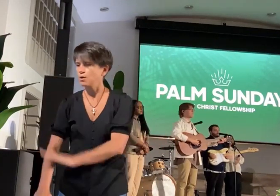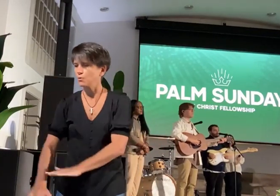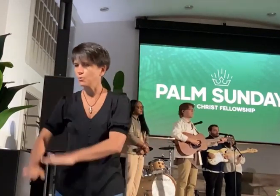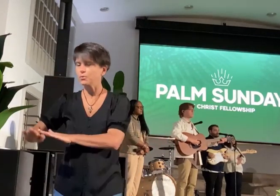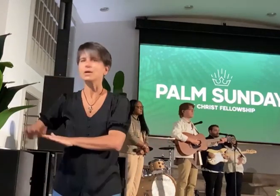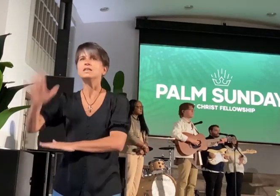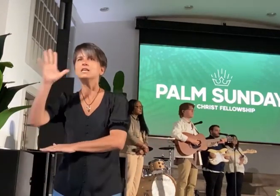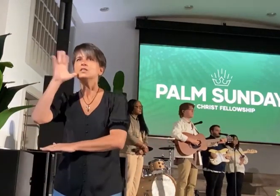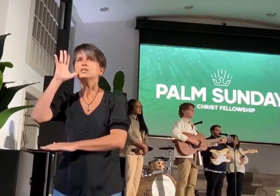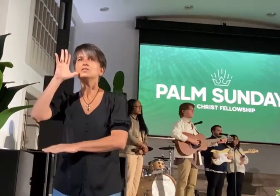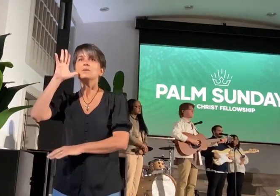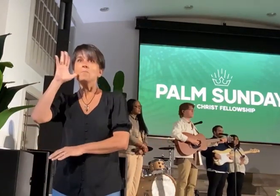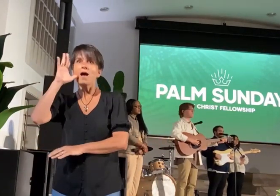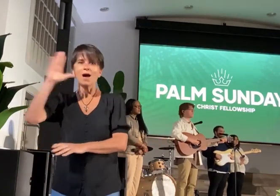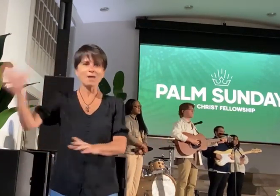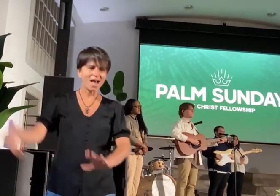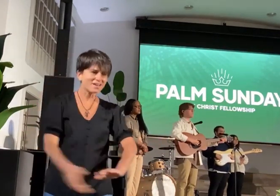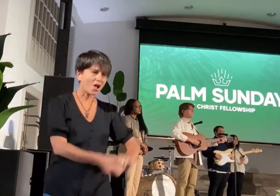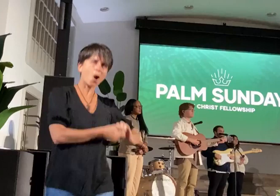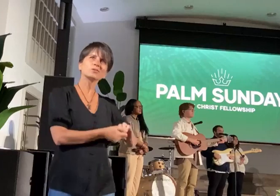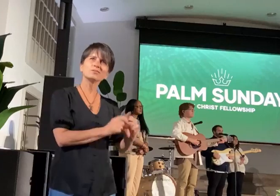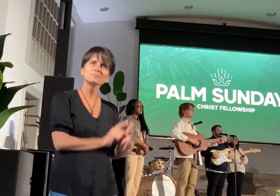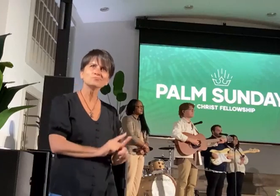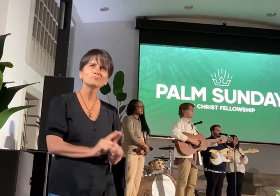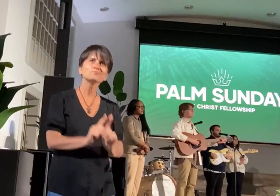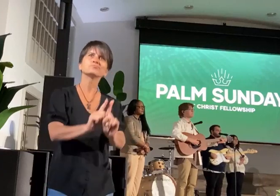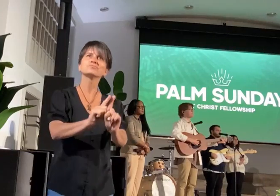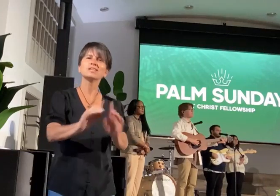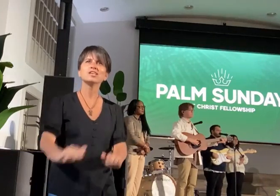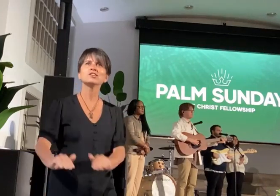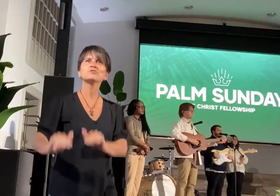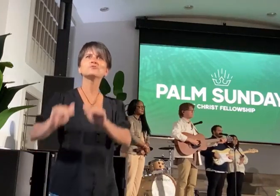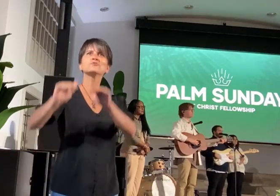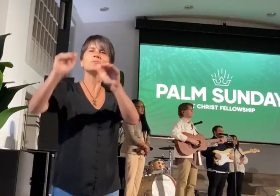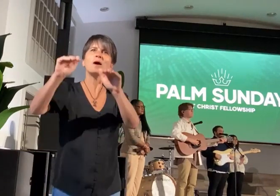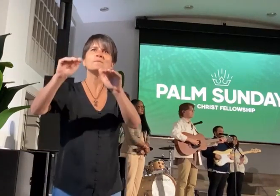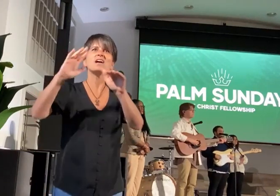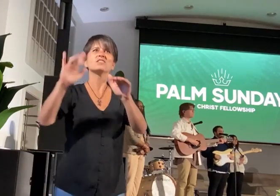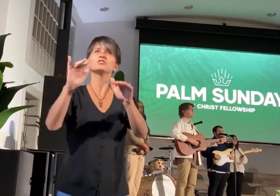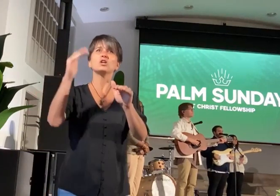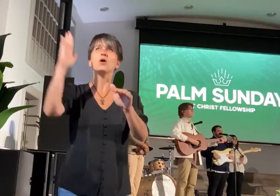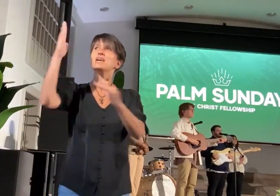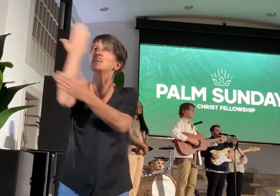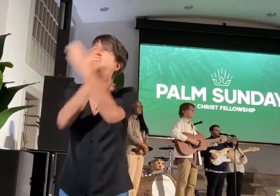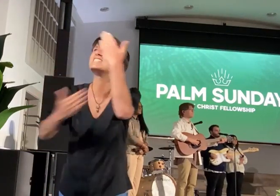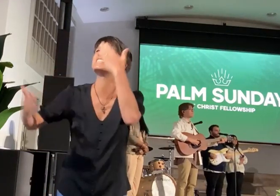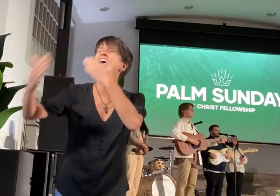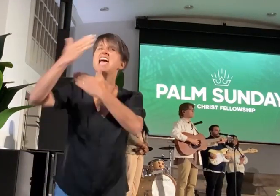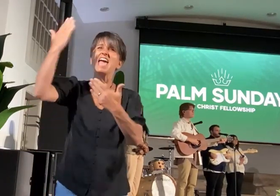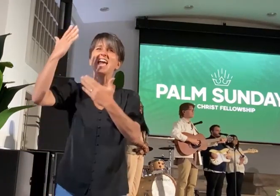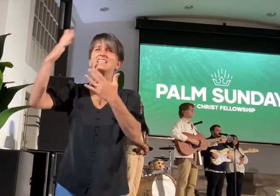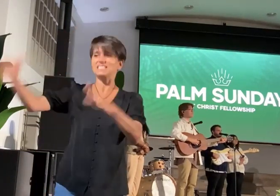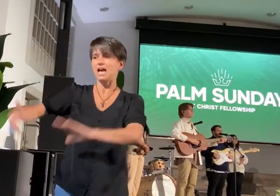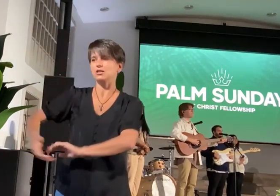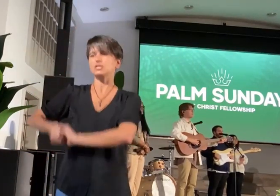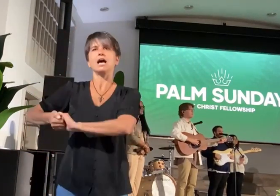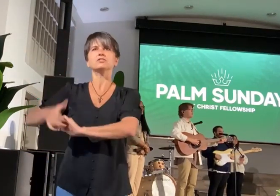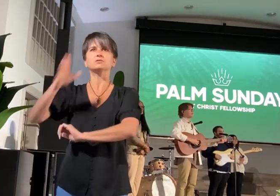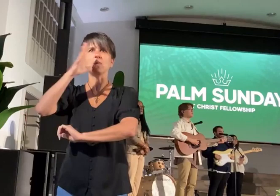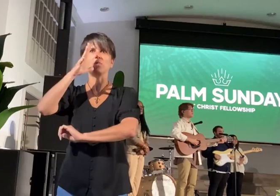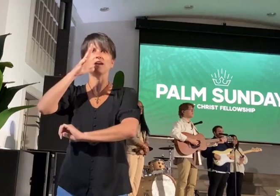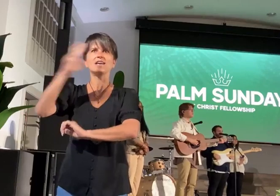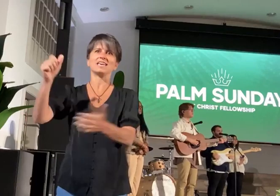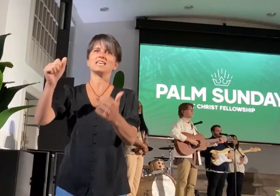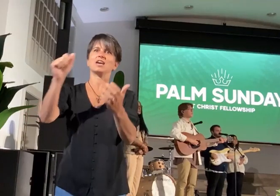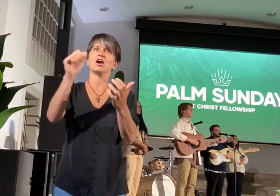The hands that had just days before knelt down and washed the disciples' feet. The hand that had reached out and grabbed Peter as he